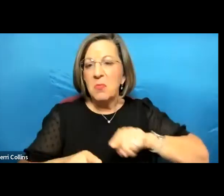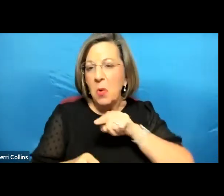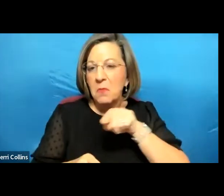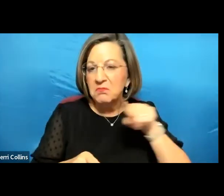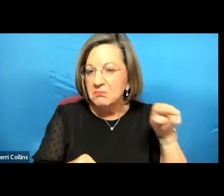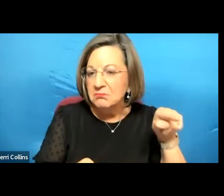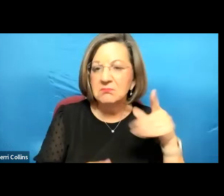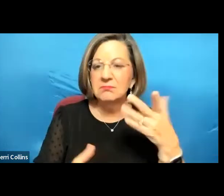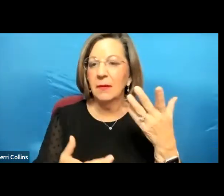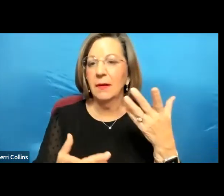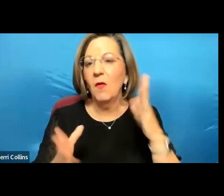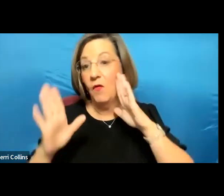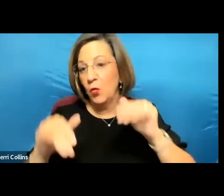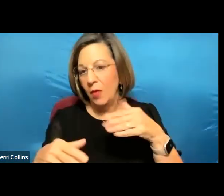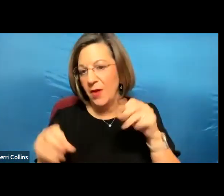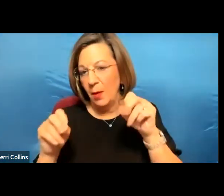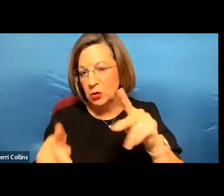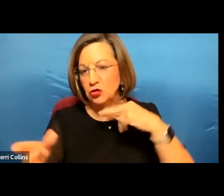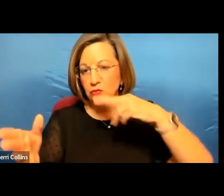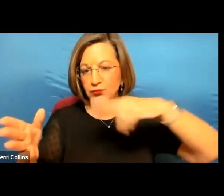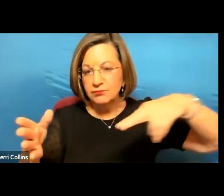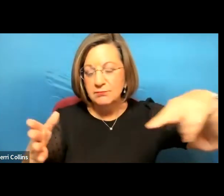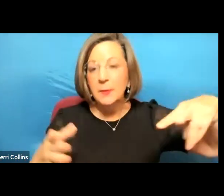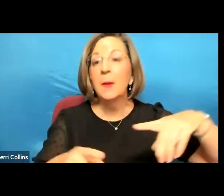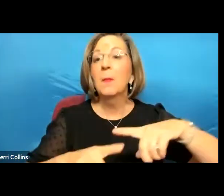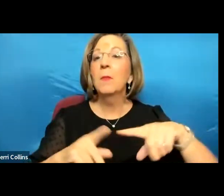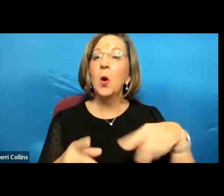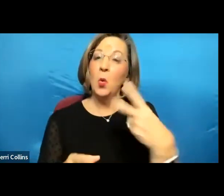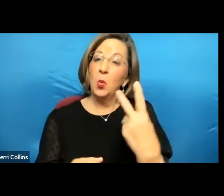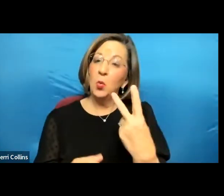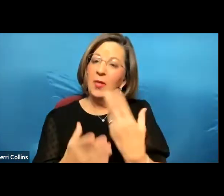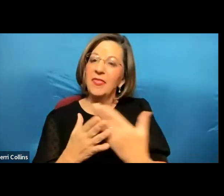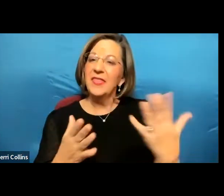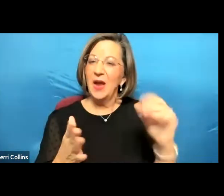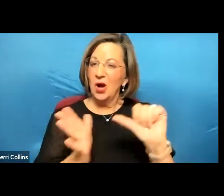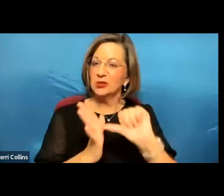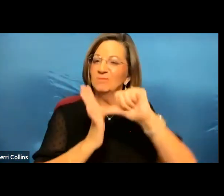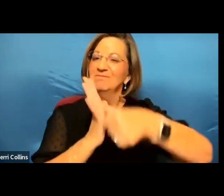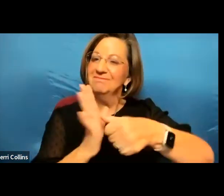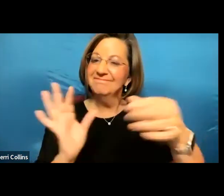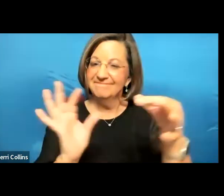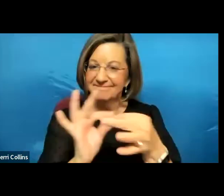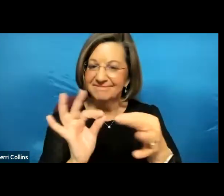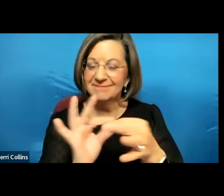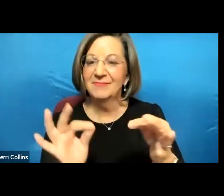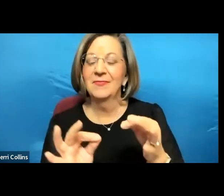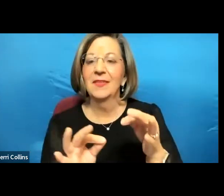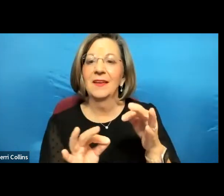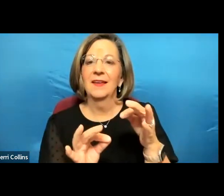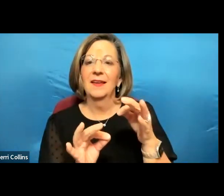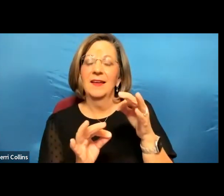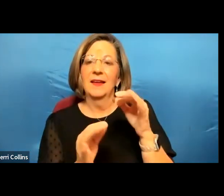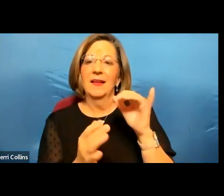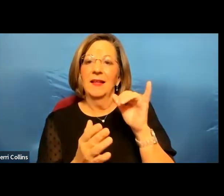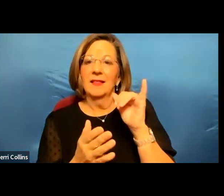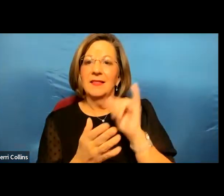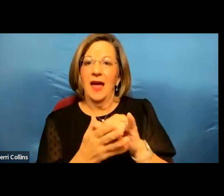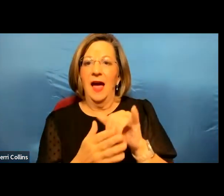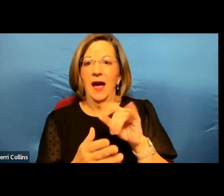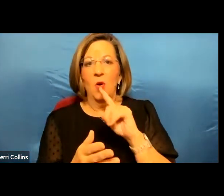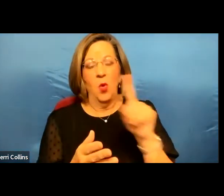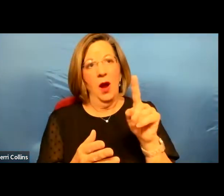So a few things in the report. Hopefully you've had the opportunity to peruse that, but a couple of things that I would like